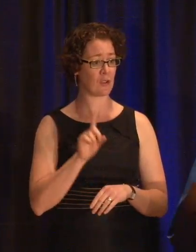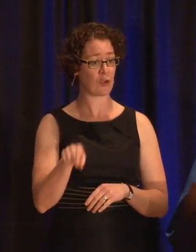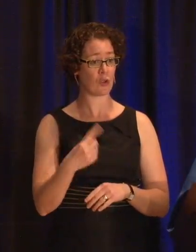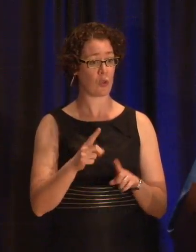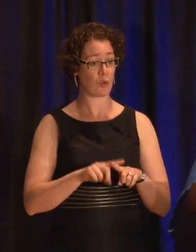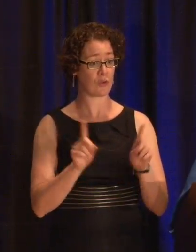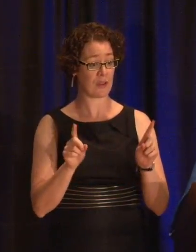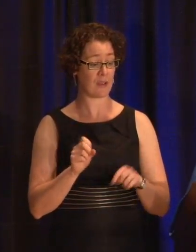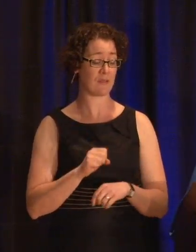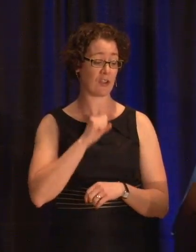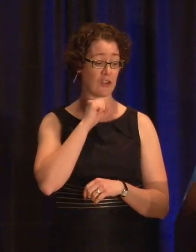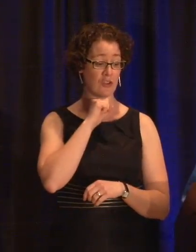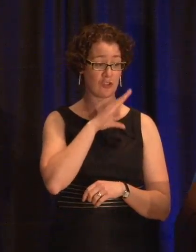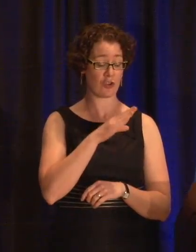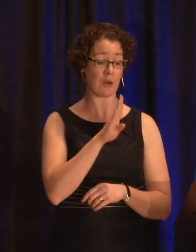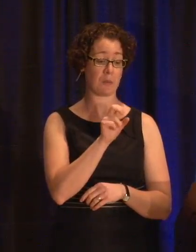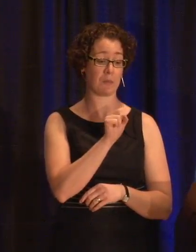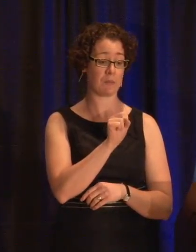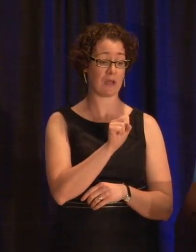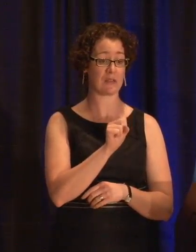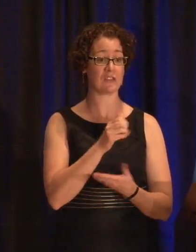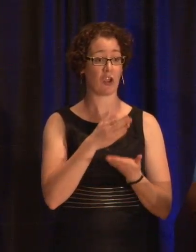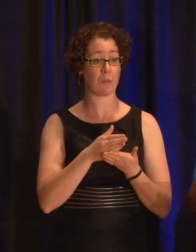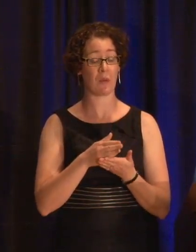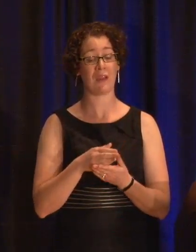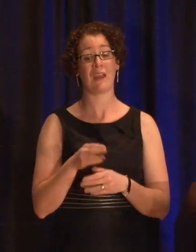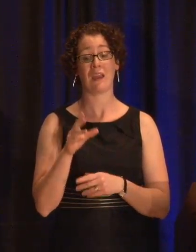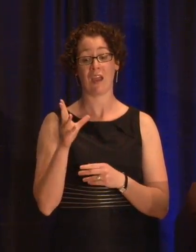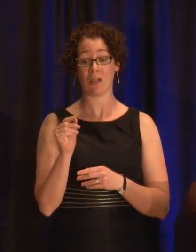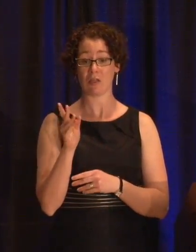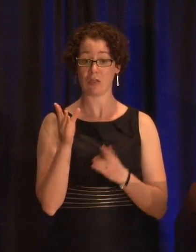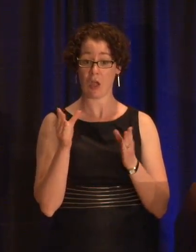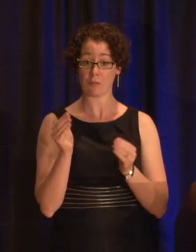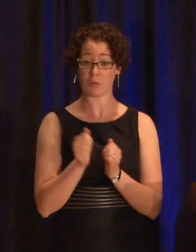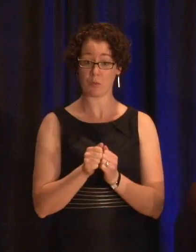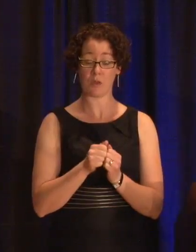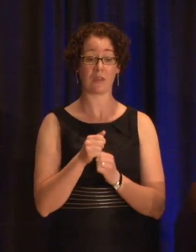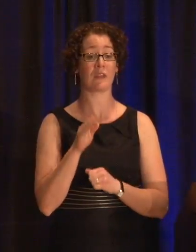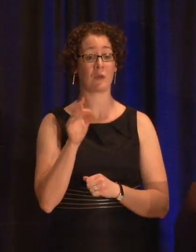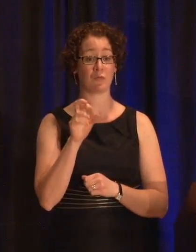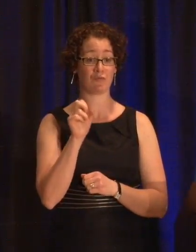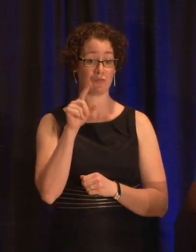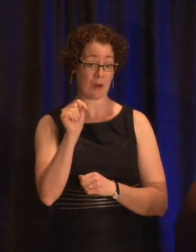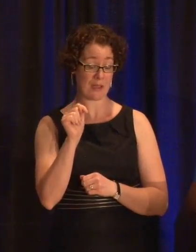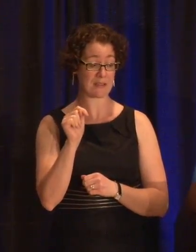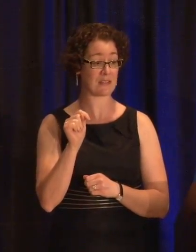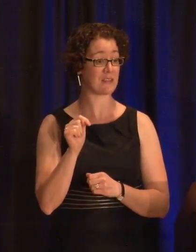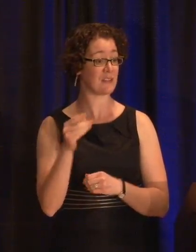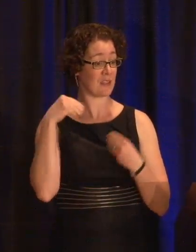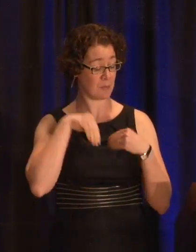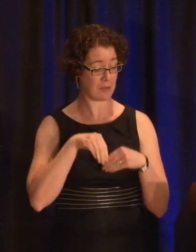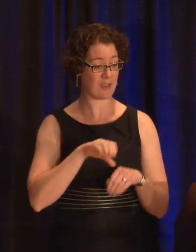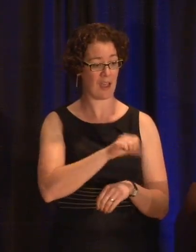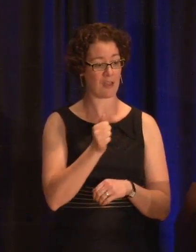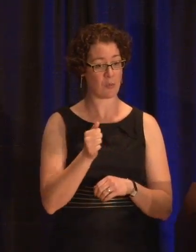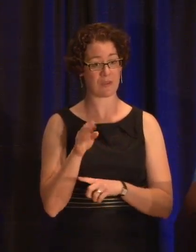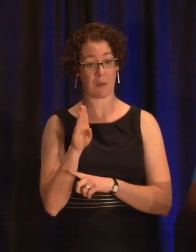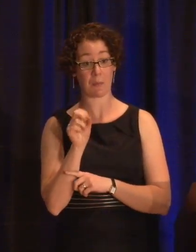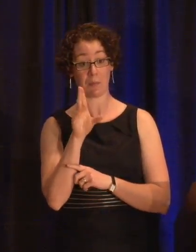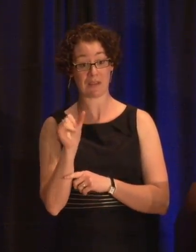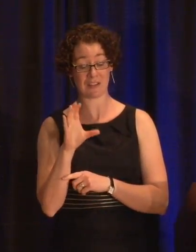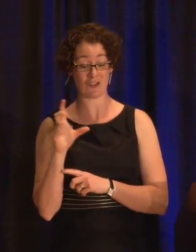difference between a dirty bus stop and a lobster with breast implants is that one is a crusty bus station, while the other is a busty